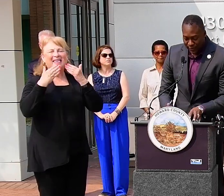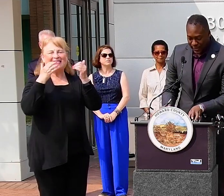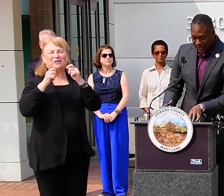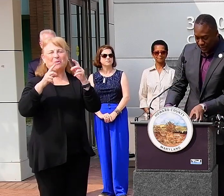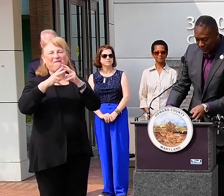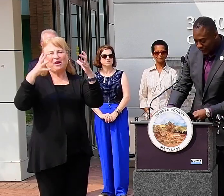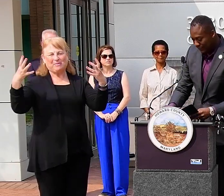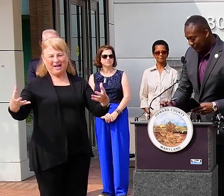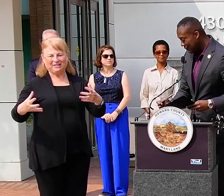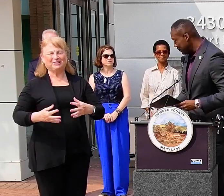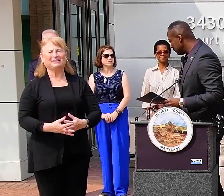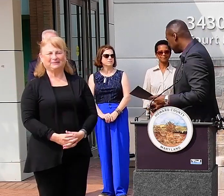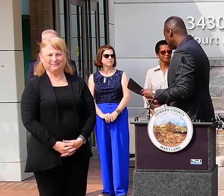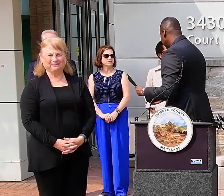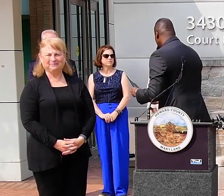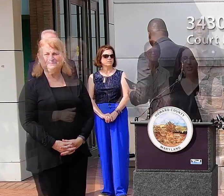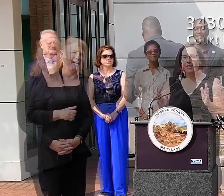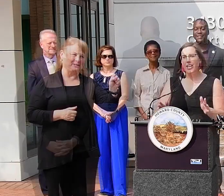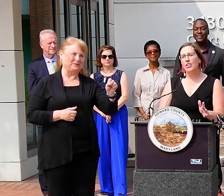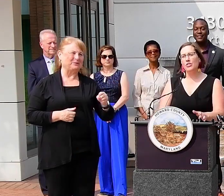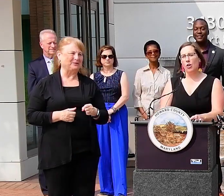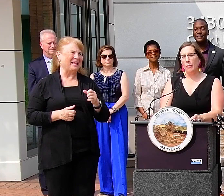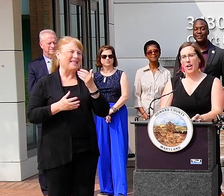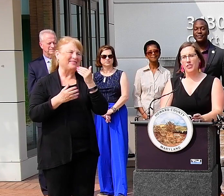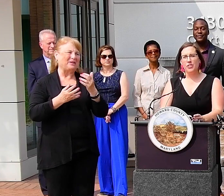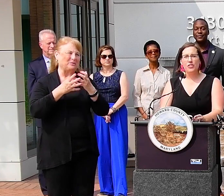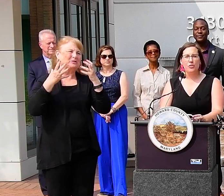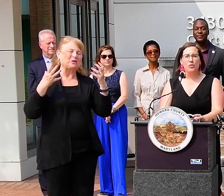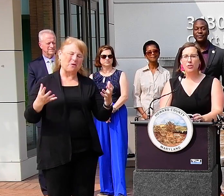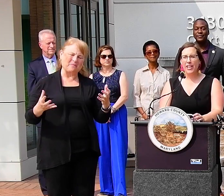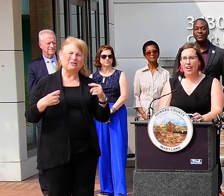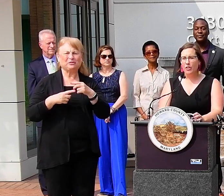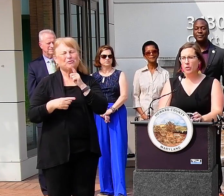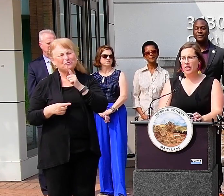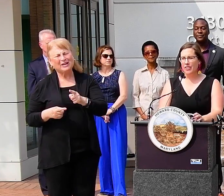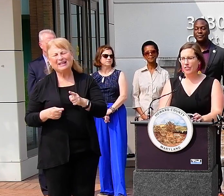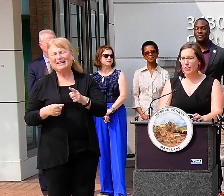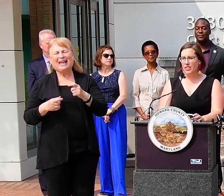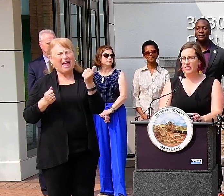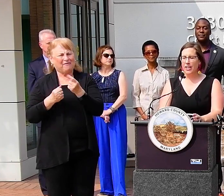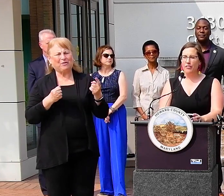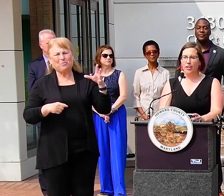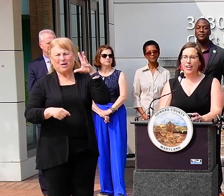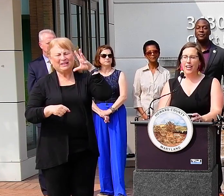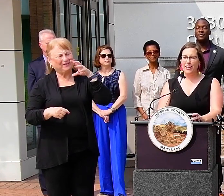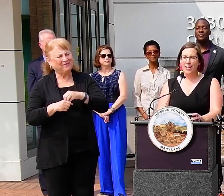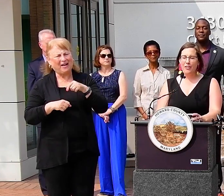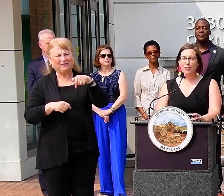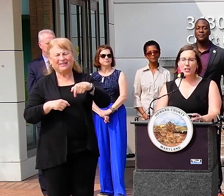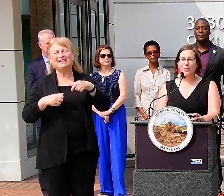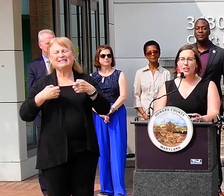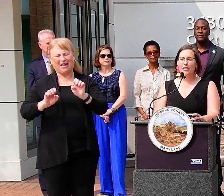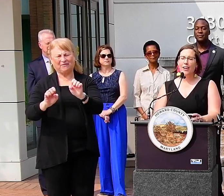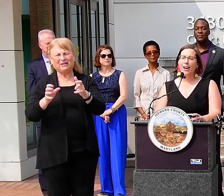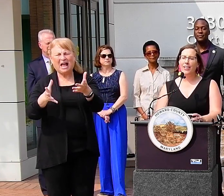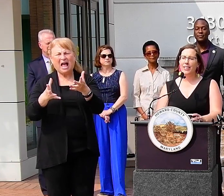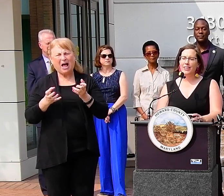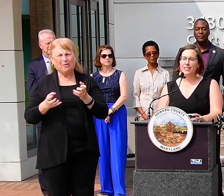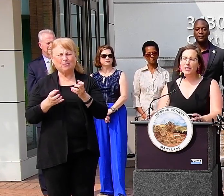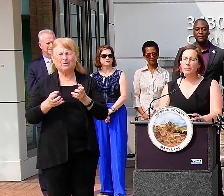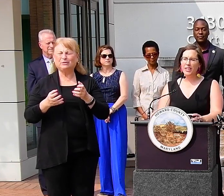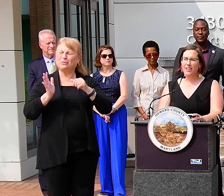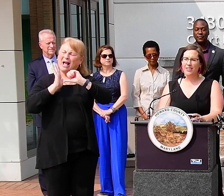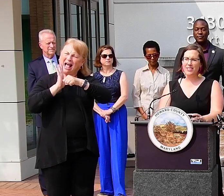Thank you all very much. Thank you so much to truly everyone involved in this effort. And I really want to